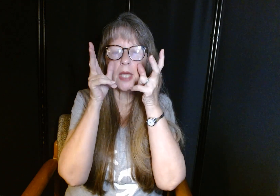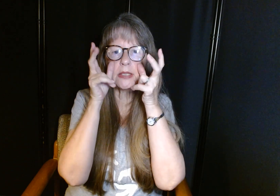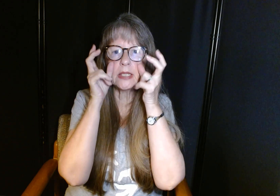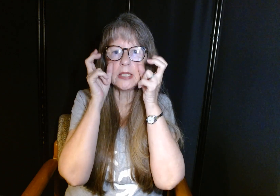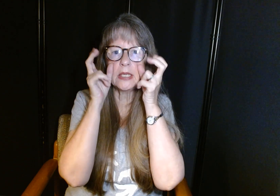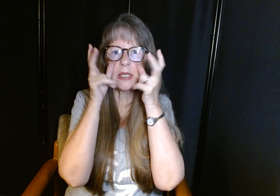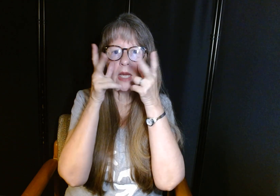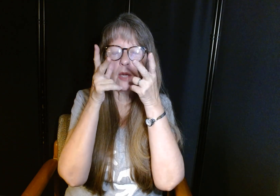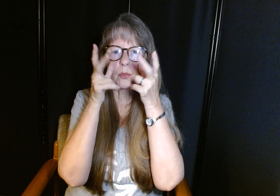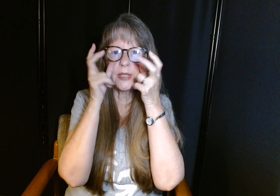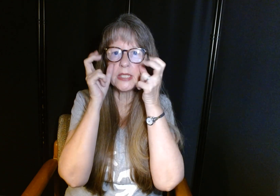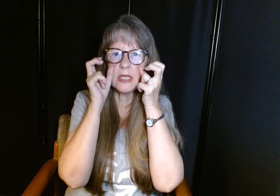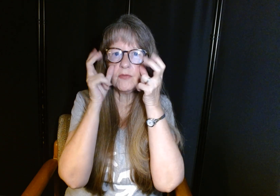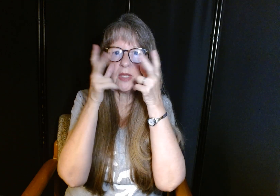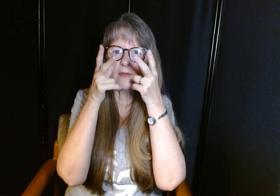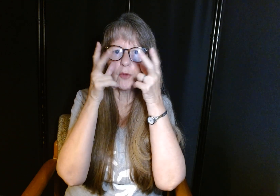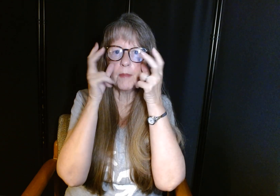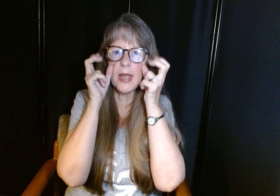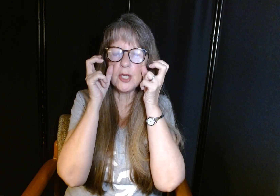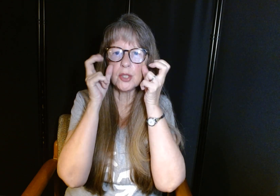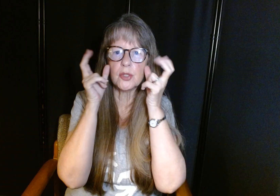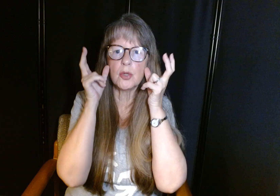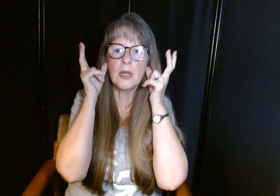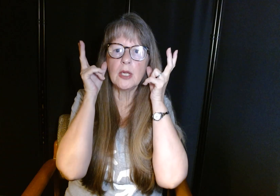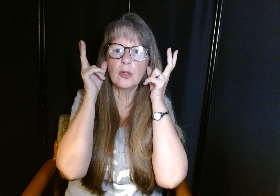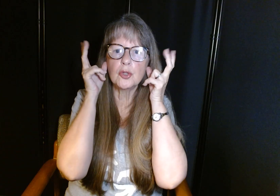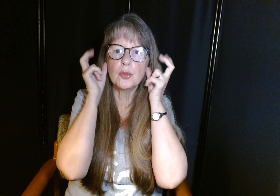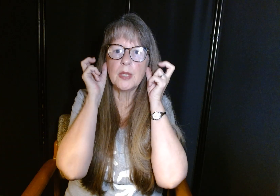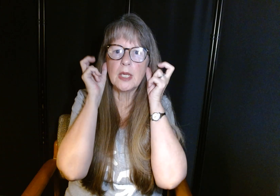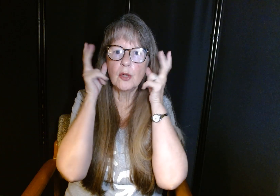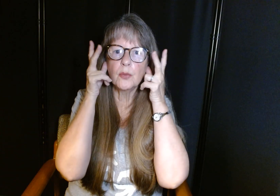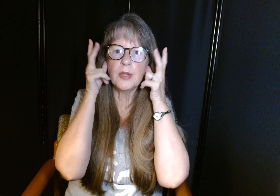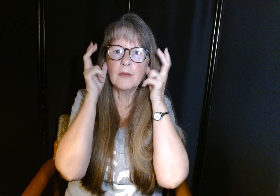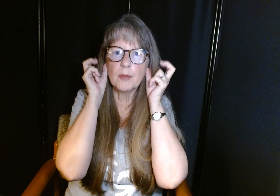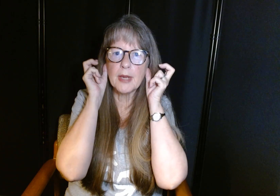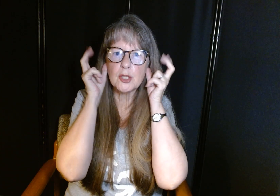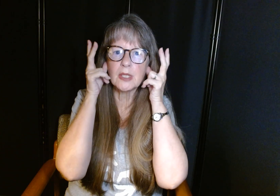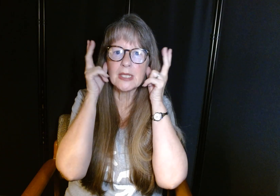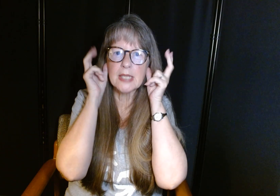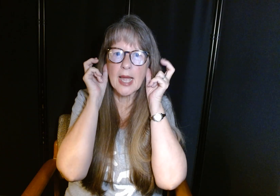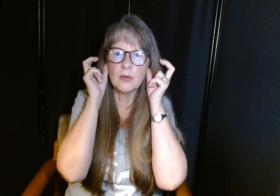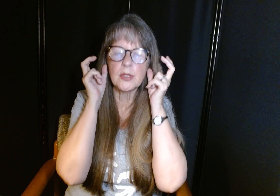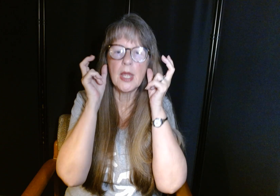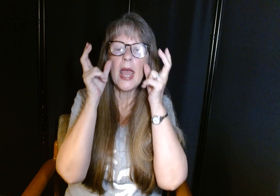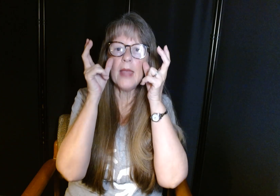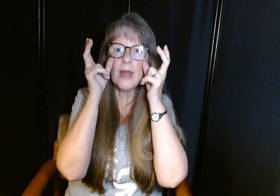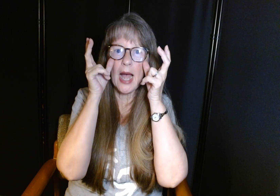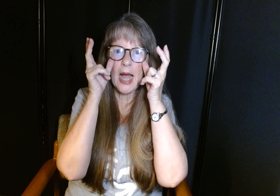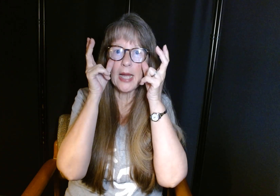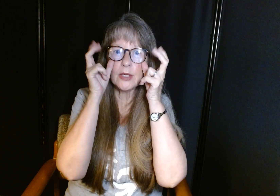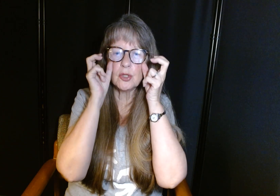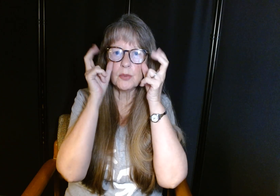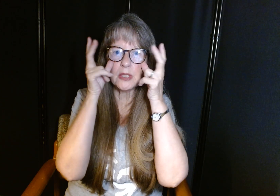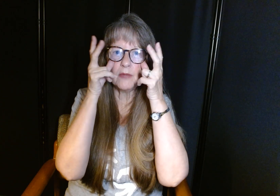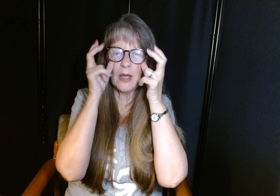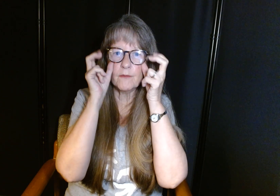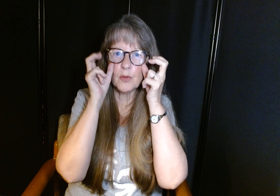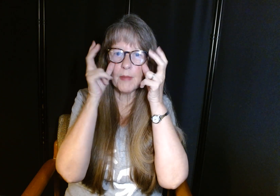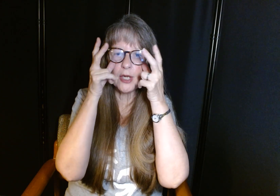to get receive the information. So ears, you hear the information, the sounds, and the eyes, you receive the